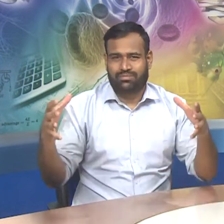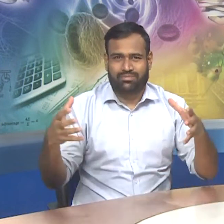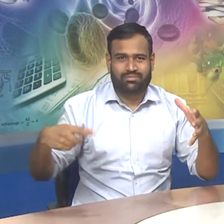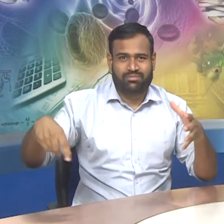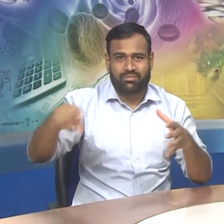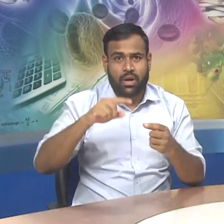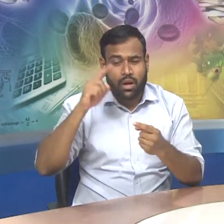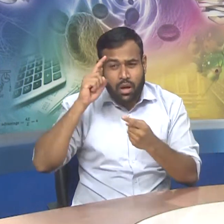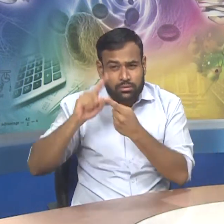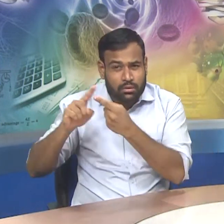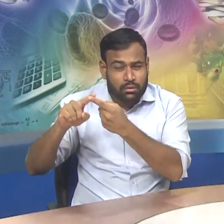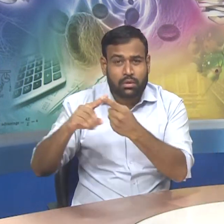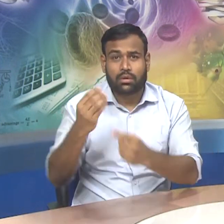of members of the House.